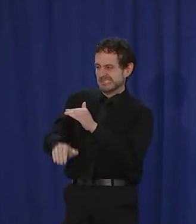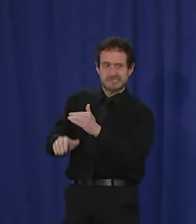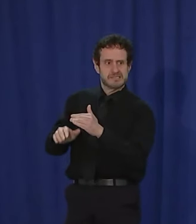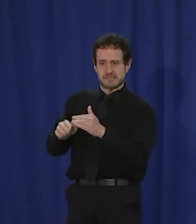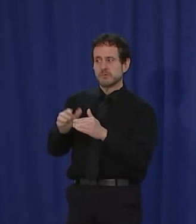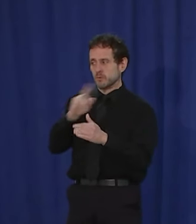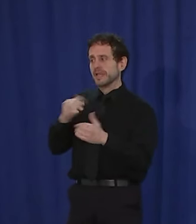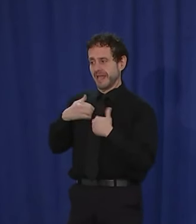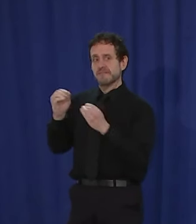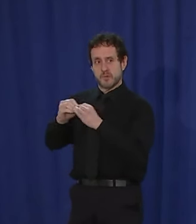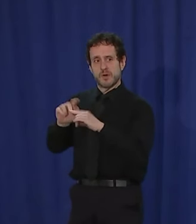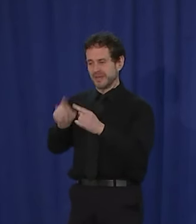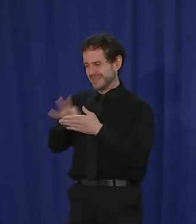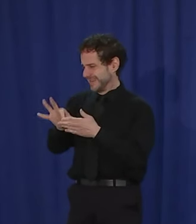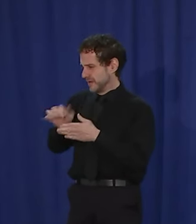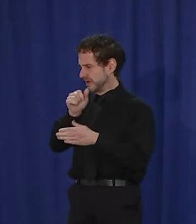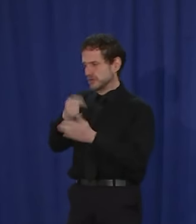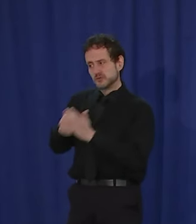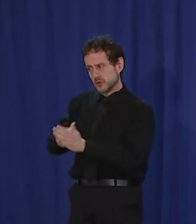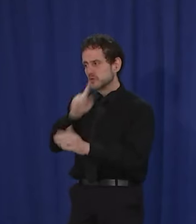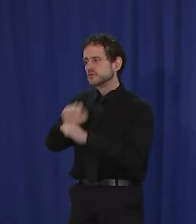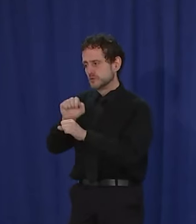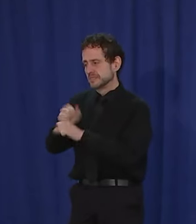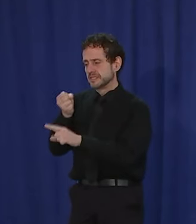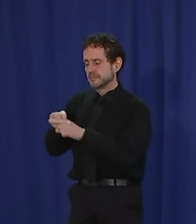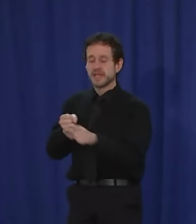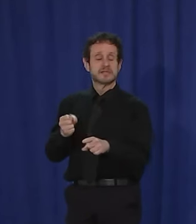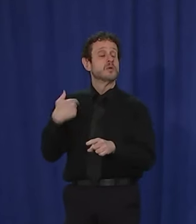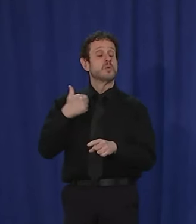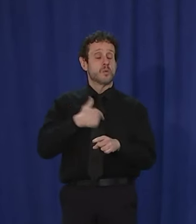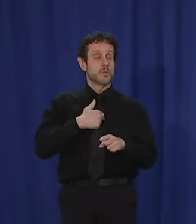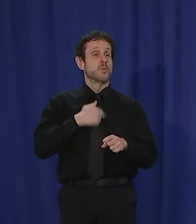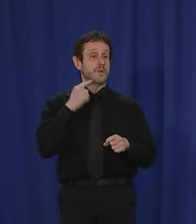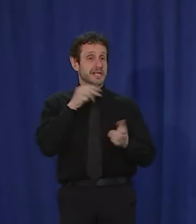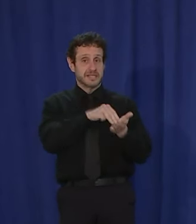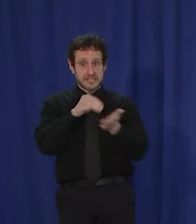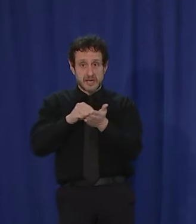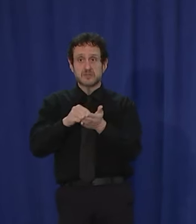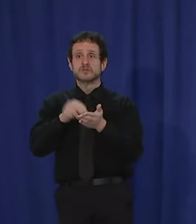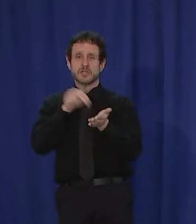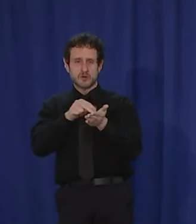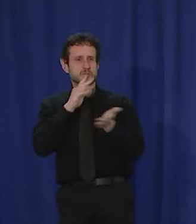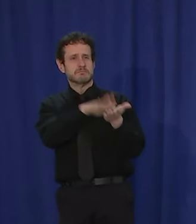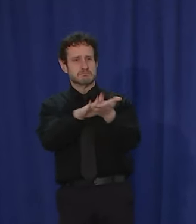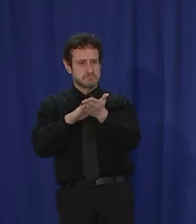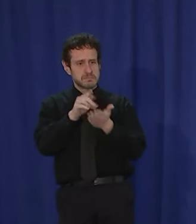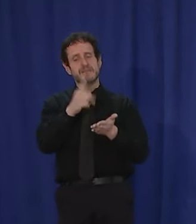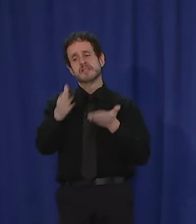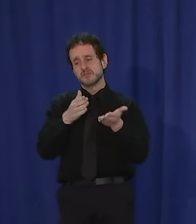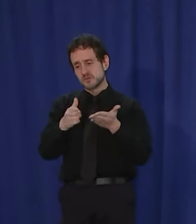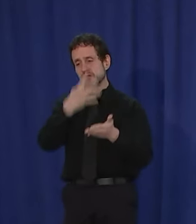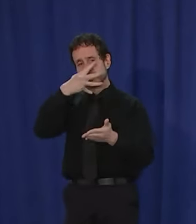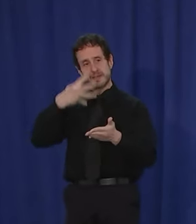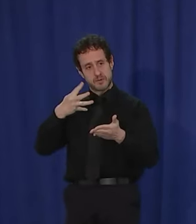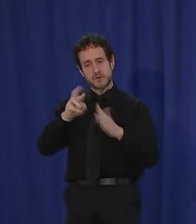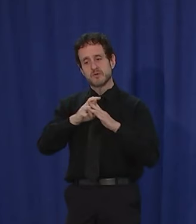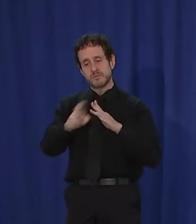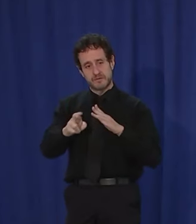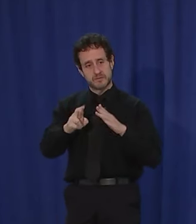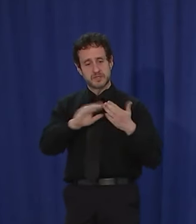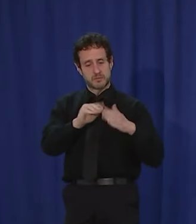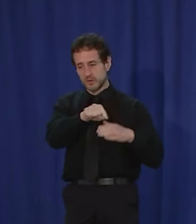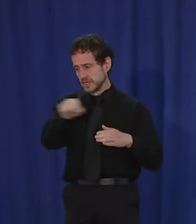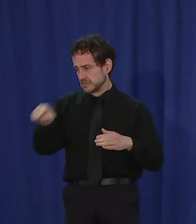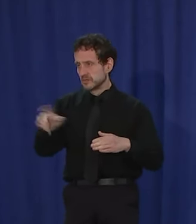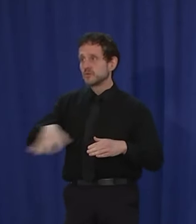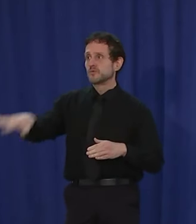nurse practitioners that really service the immigrant and refugee community across the city to make sure